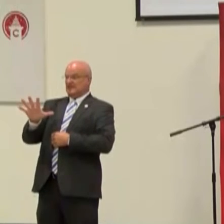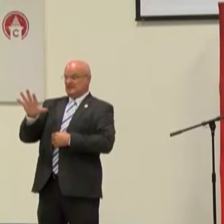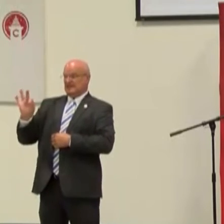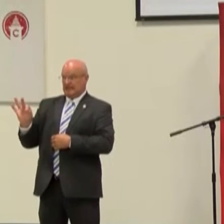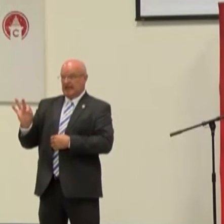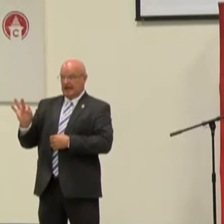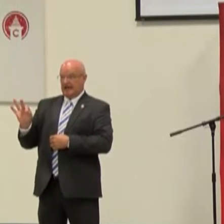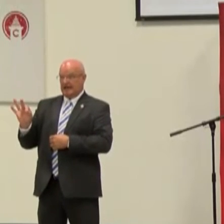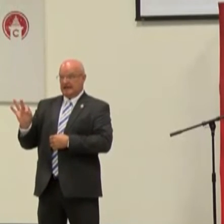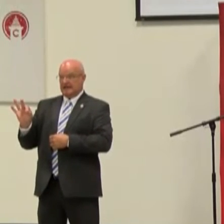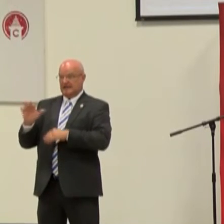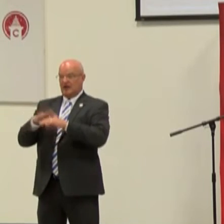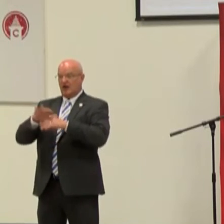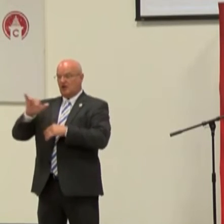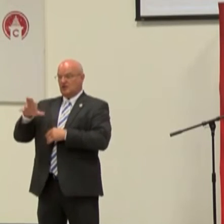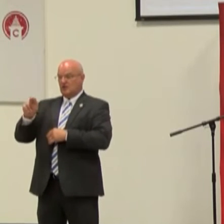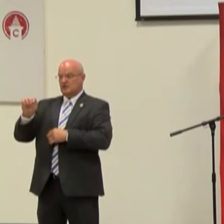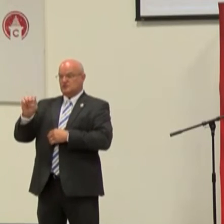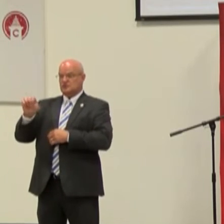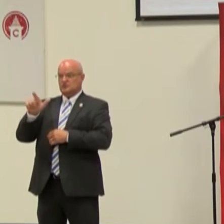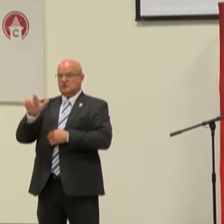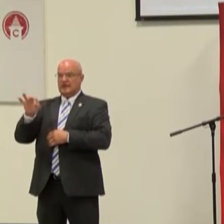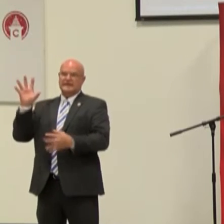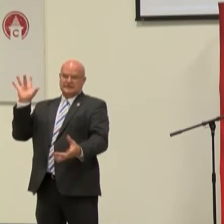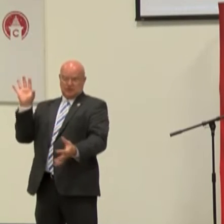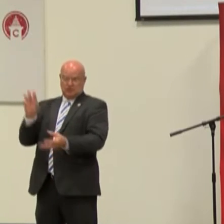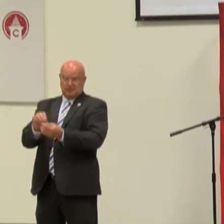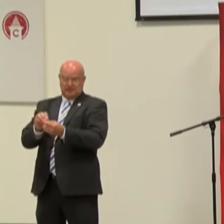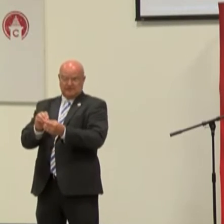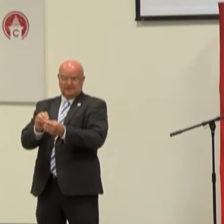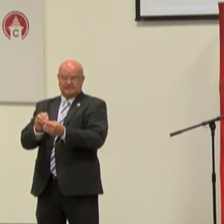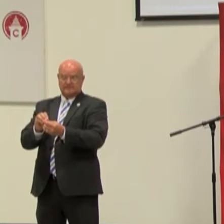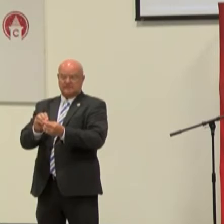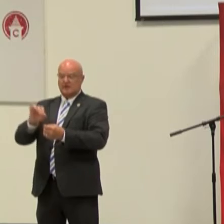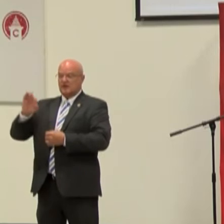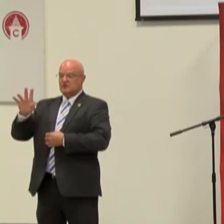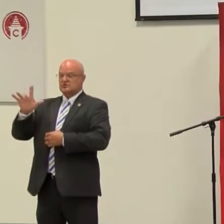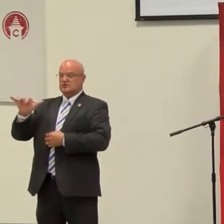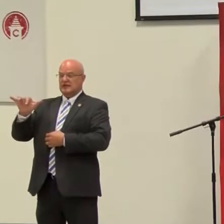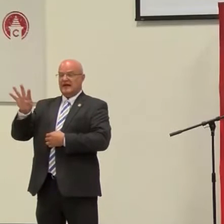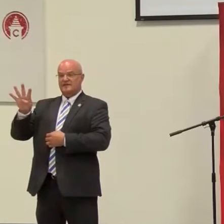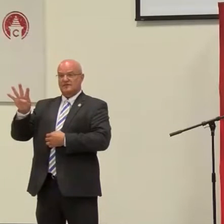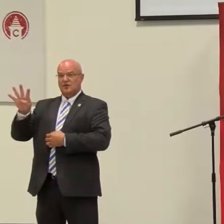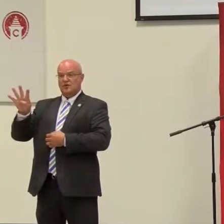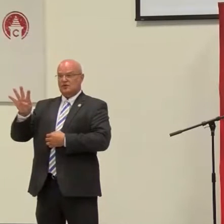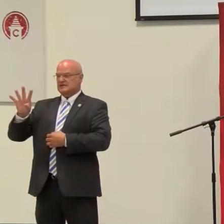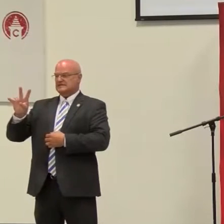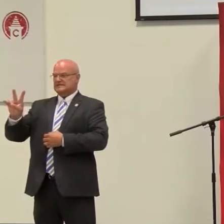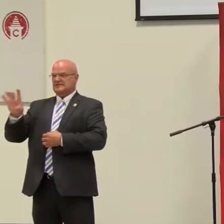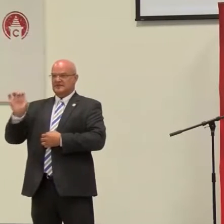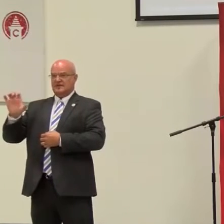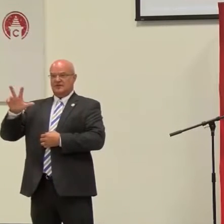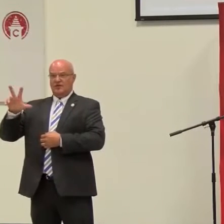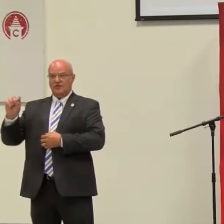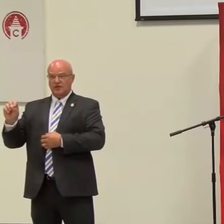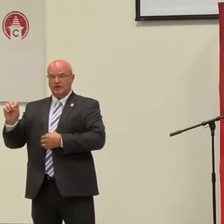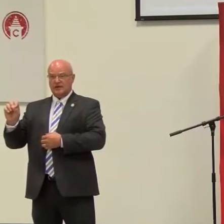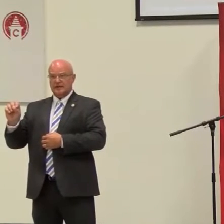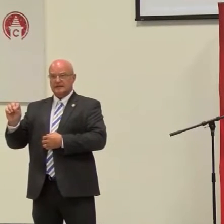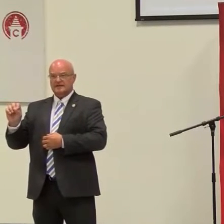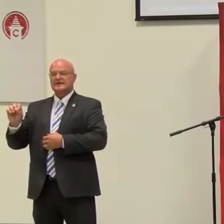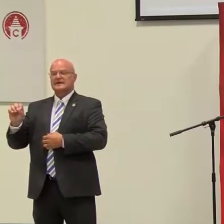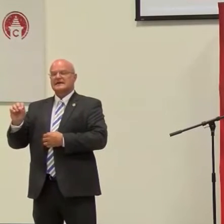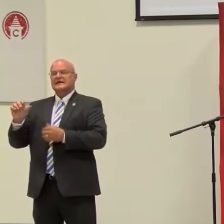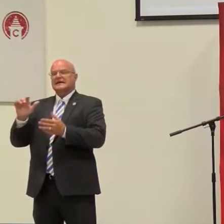659 on June 28th. This is cumulative cases. July 4, 730,